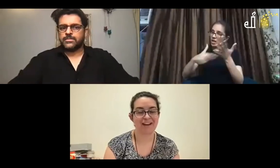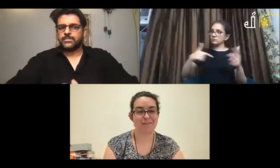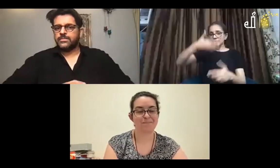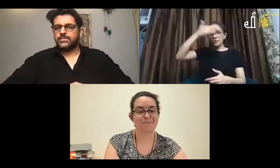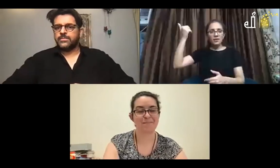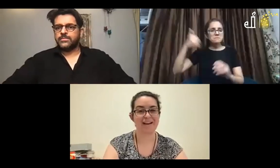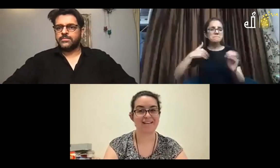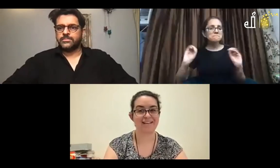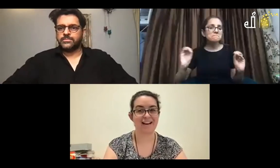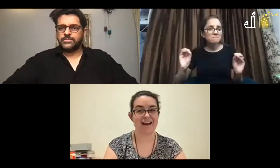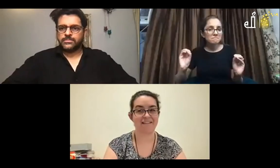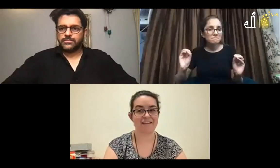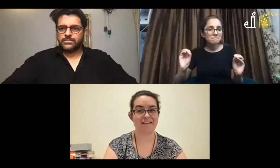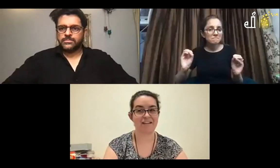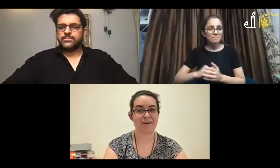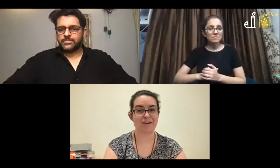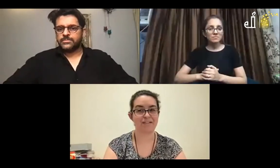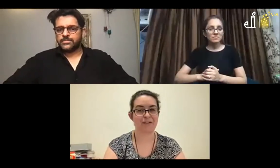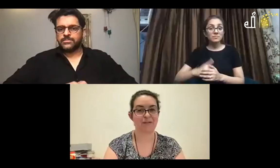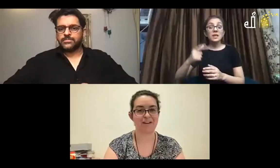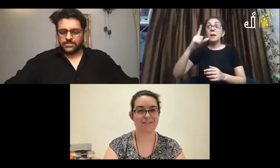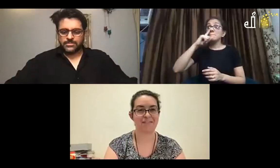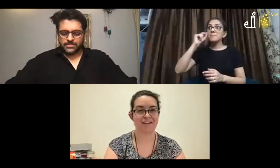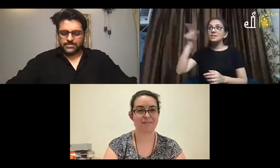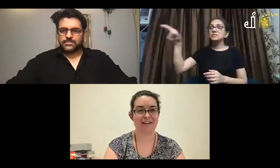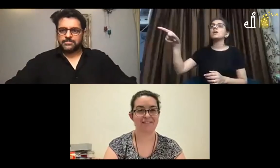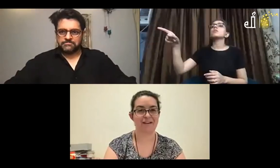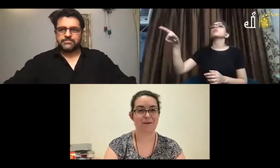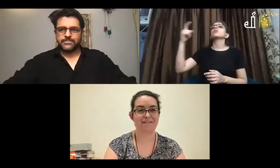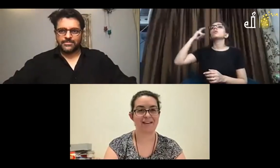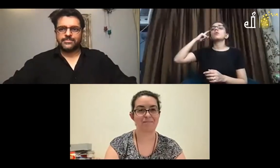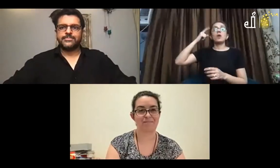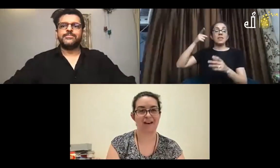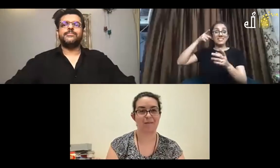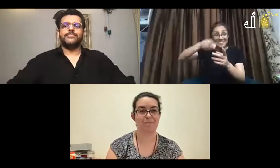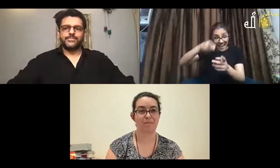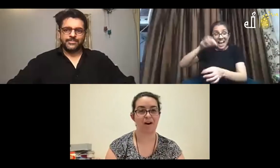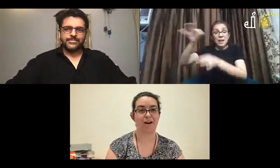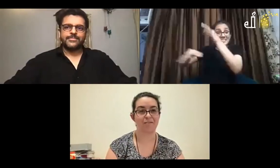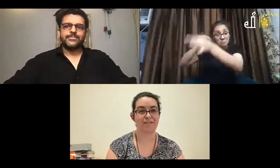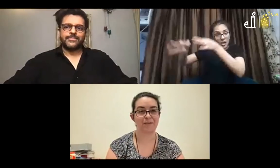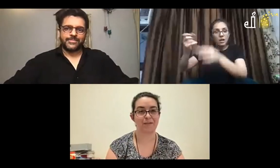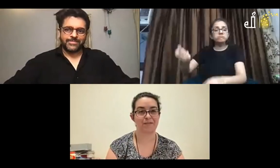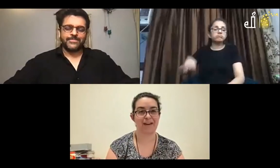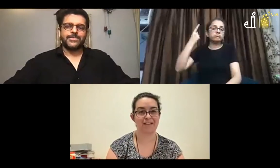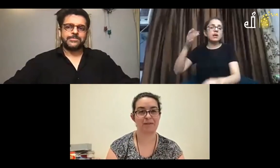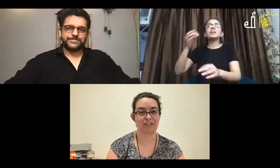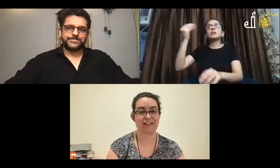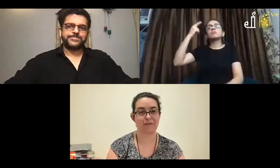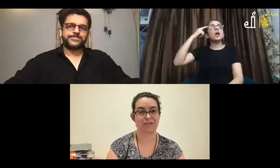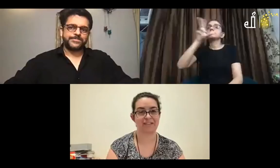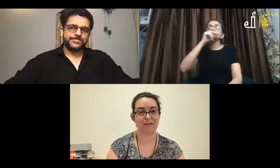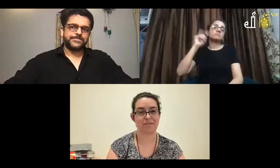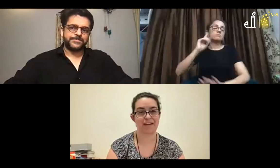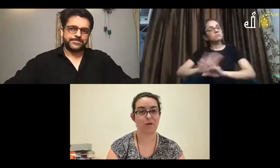course. But I think parents don't often think about it that way. They are often told that speech and